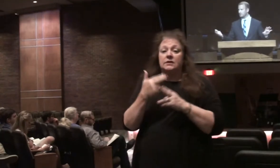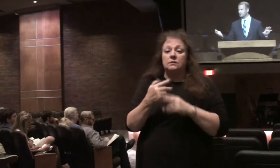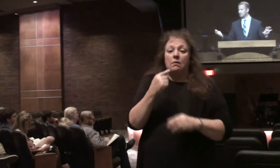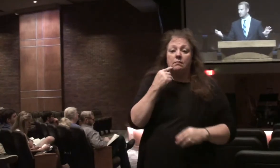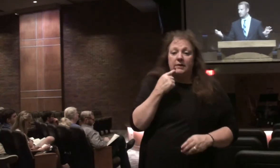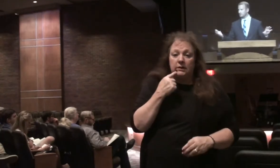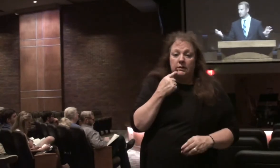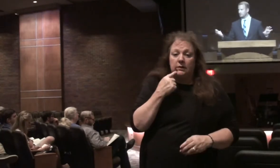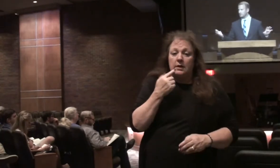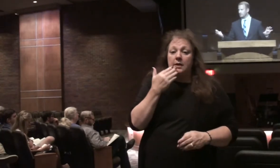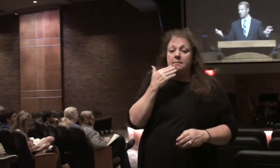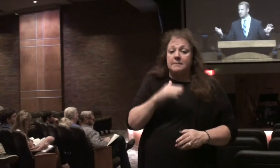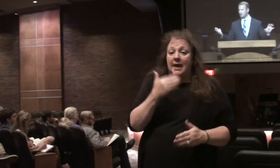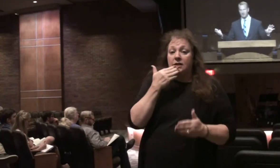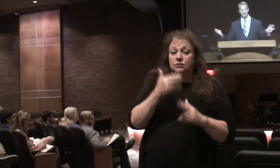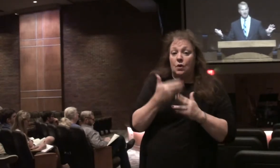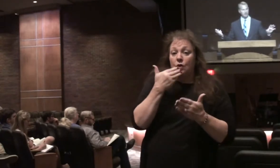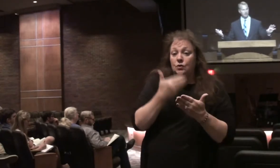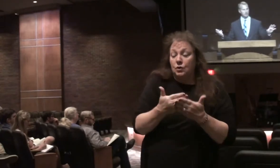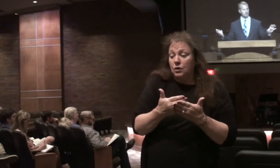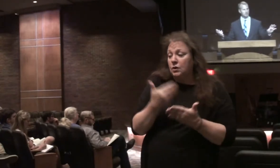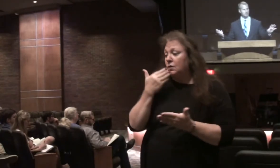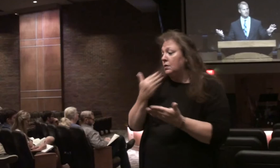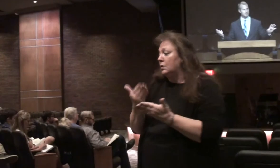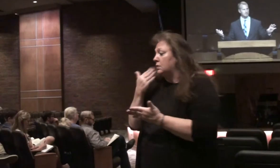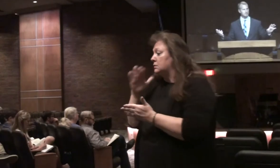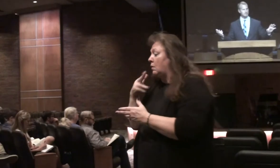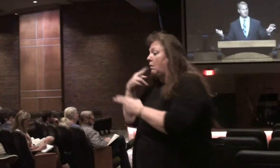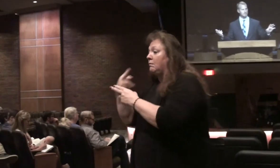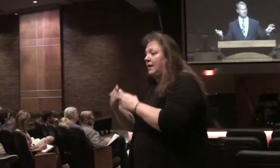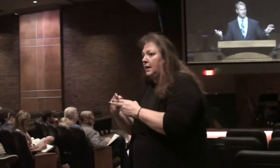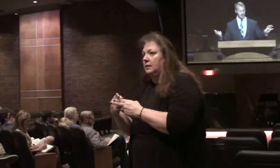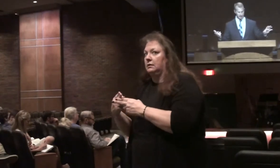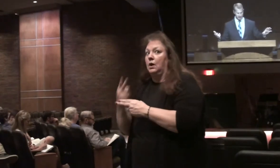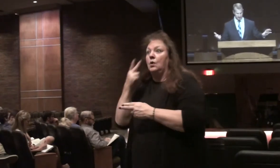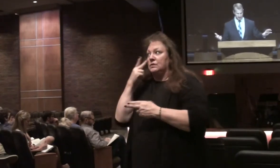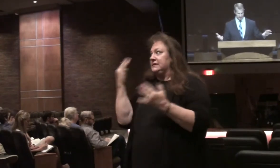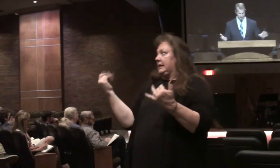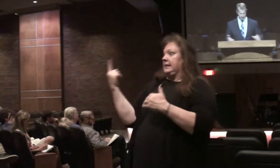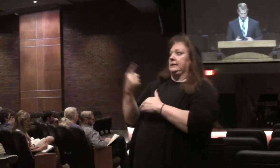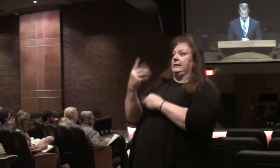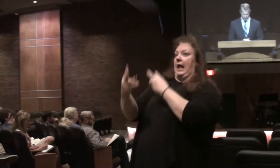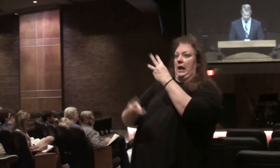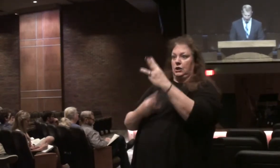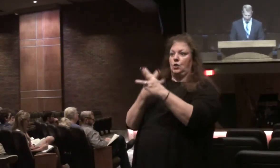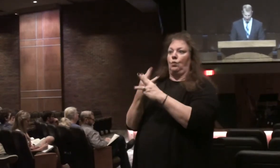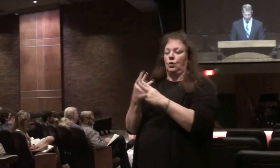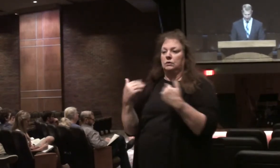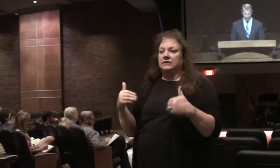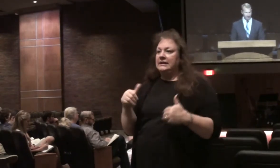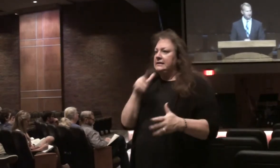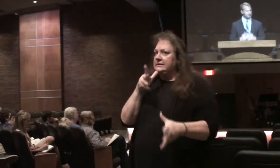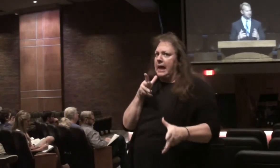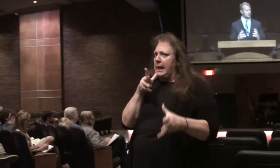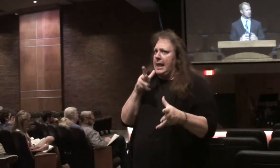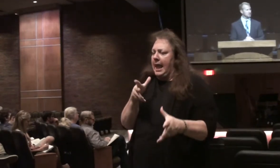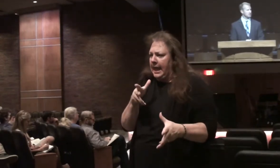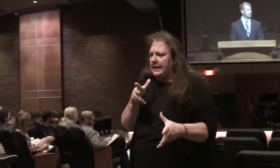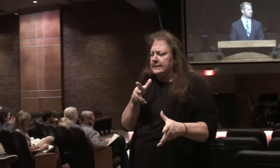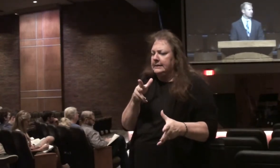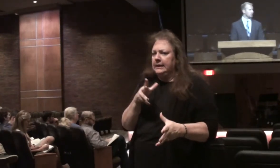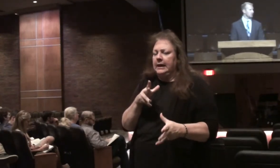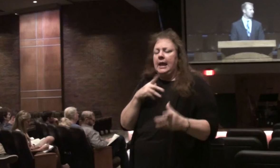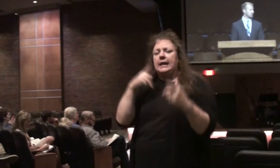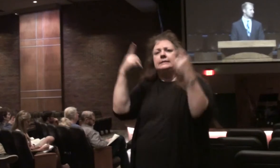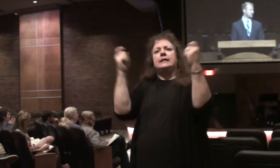good. And we still live in that world. It is not hate to not join with